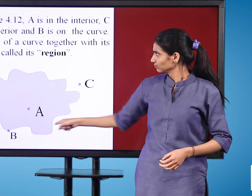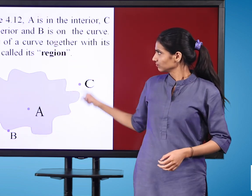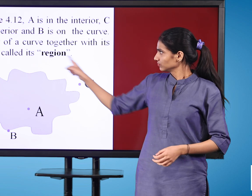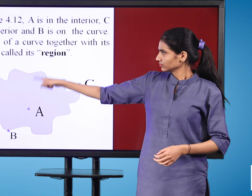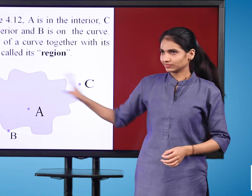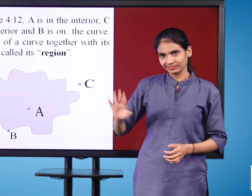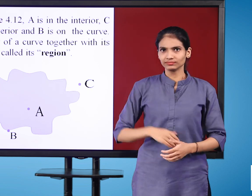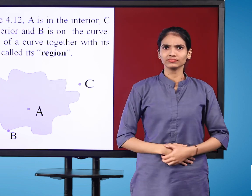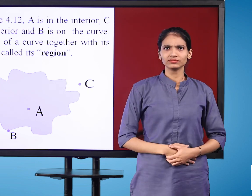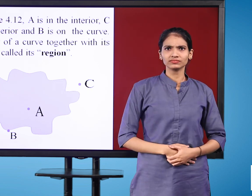here,